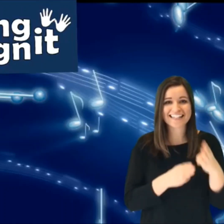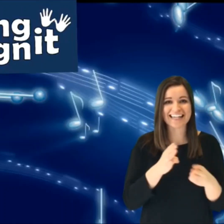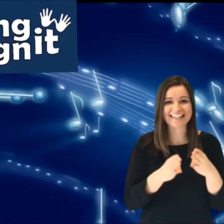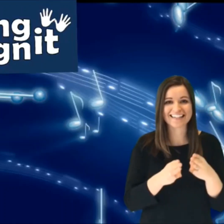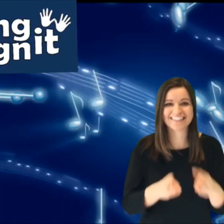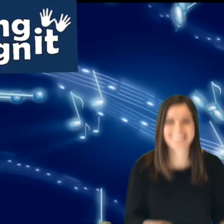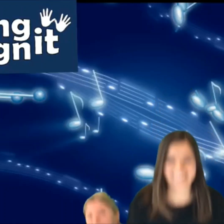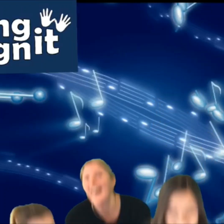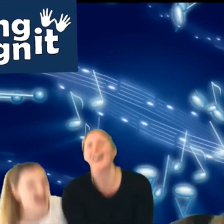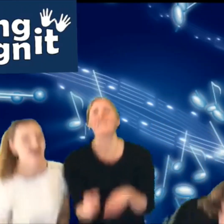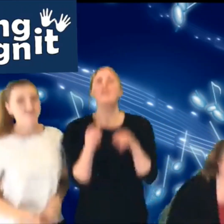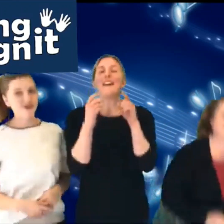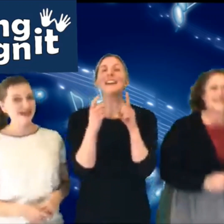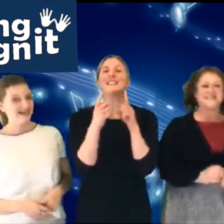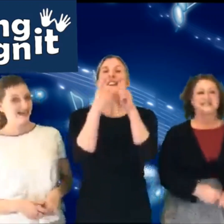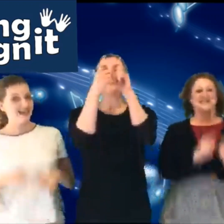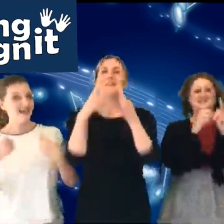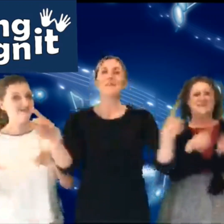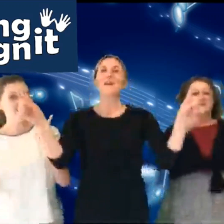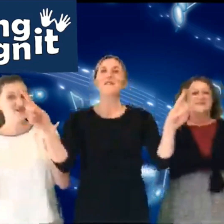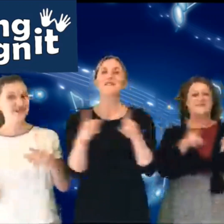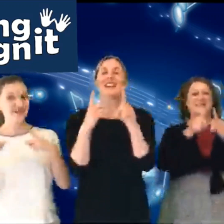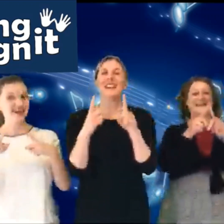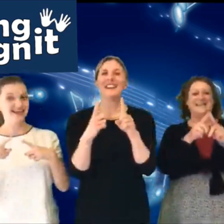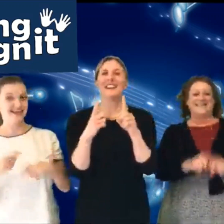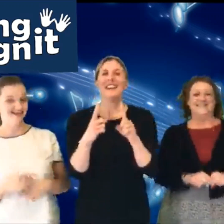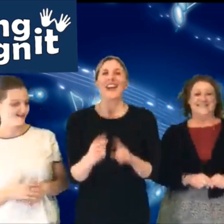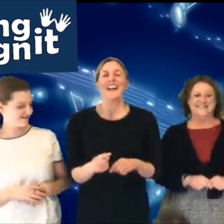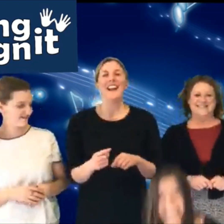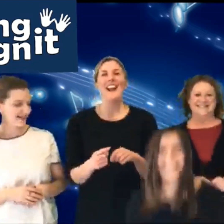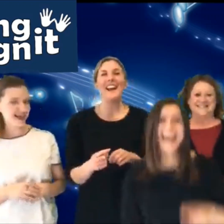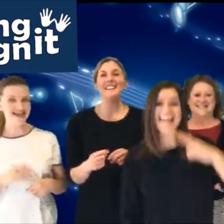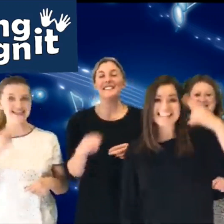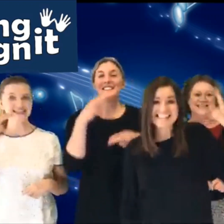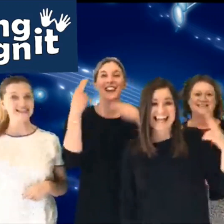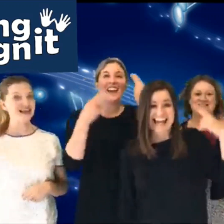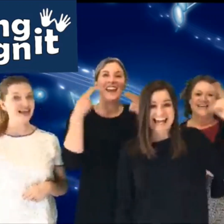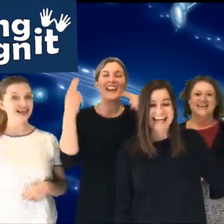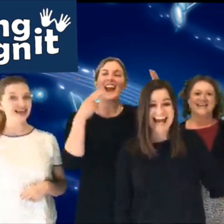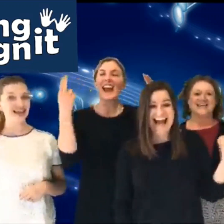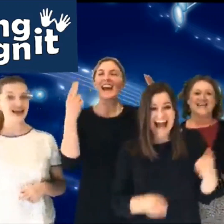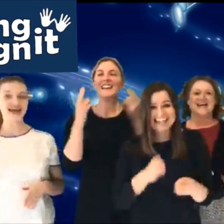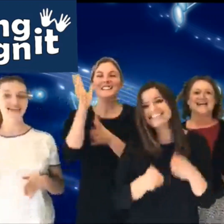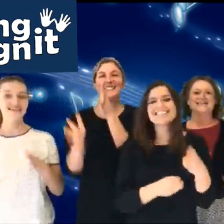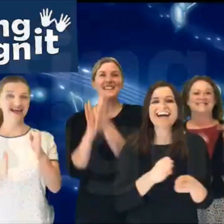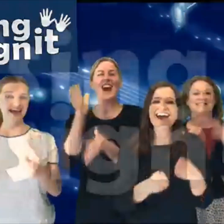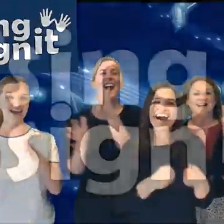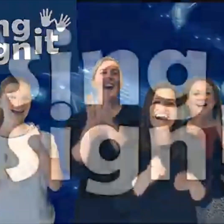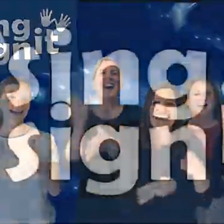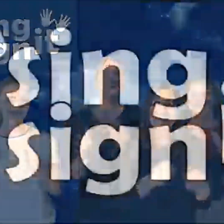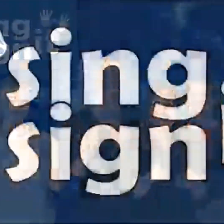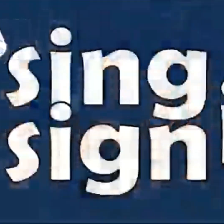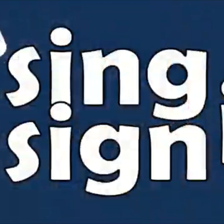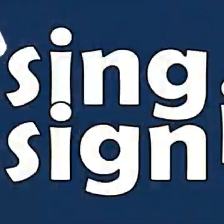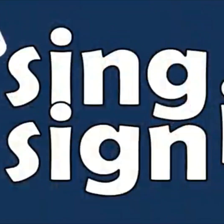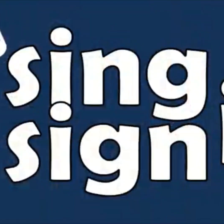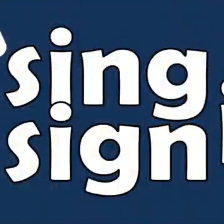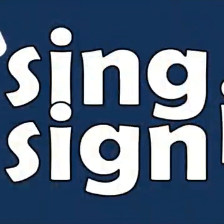signing. And we're doing the music. Let's sing and sign.